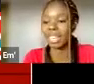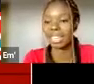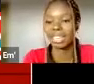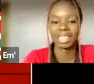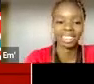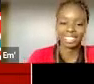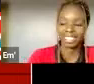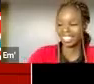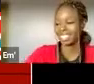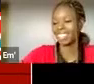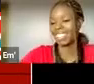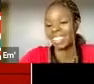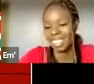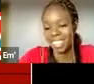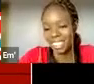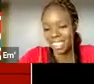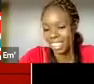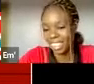you, Lillian.